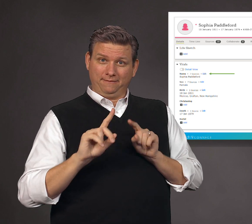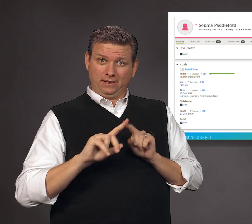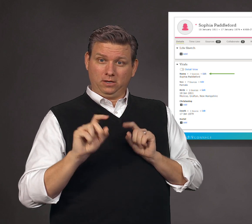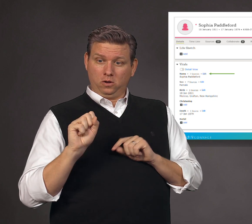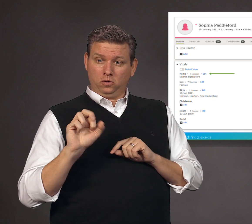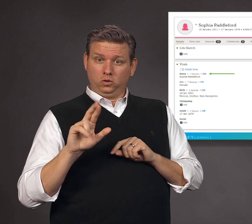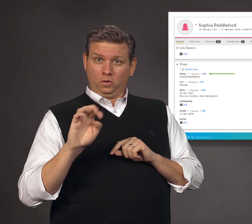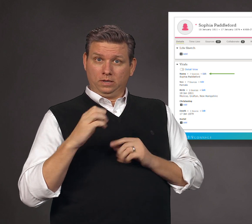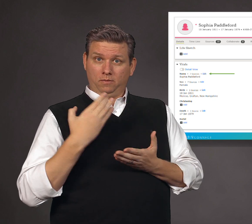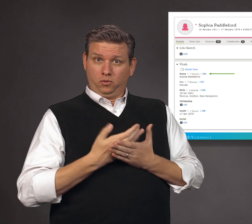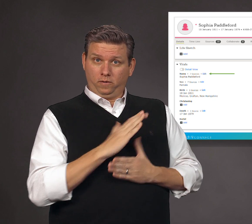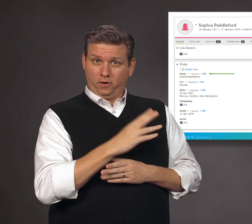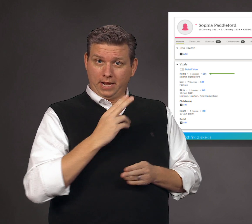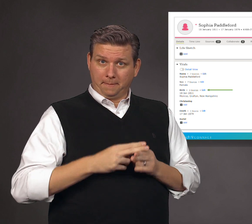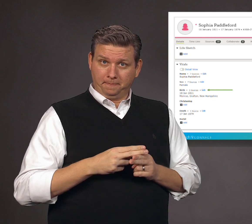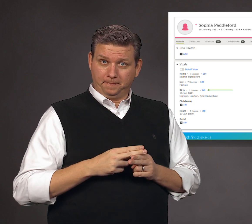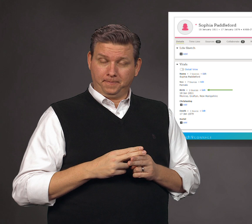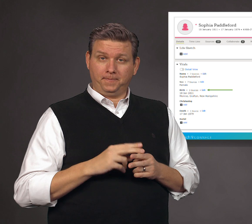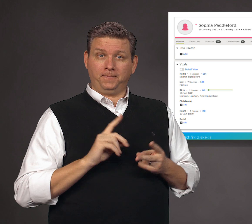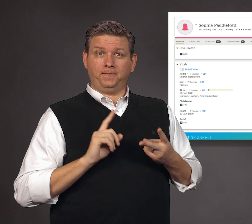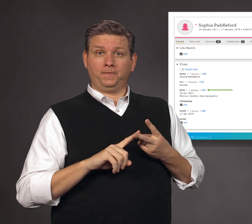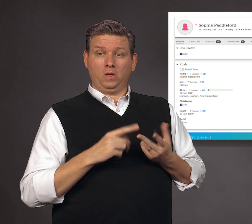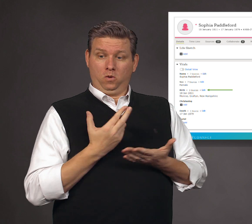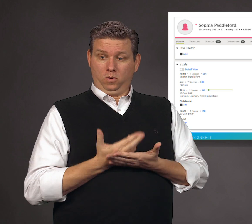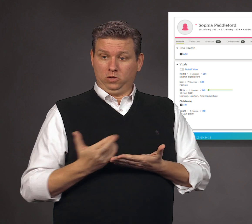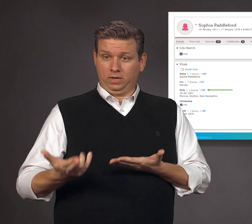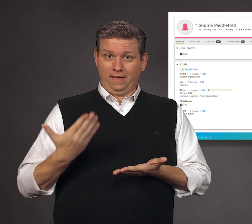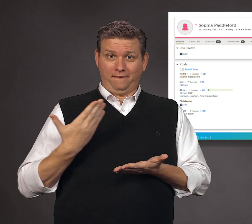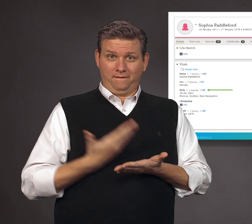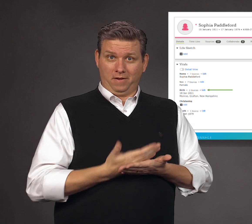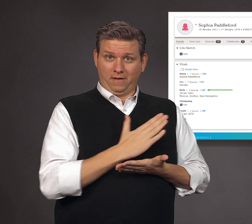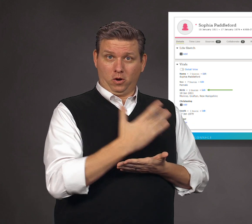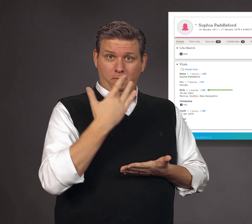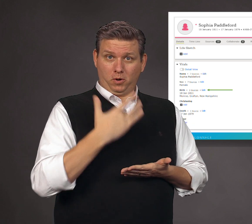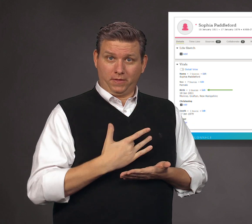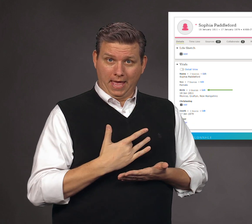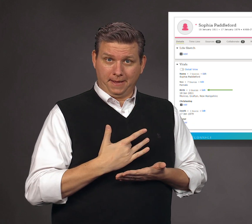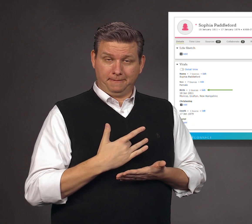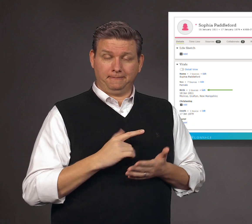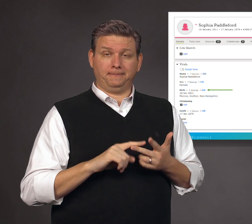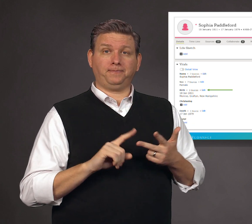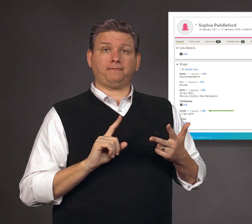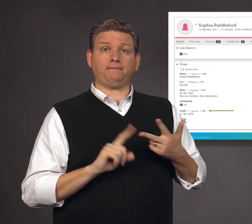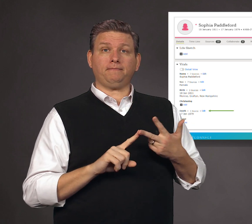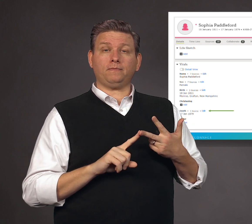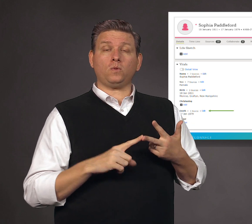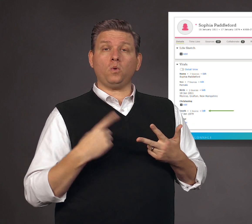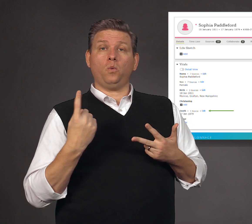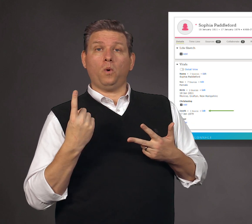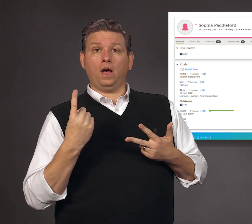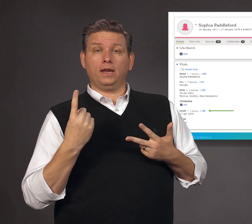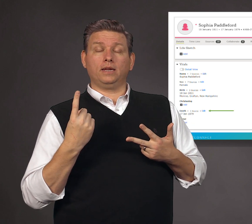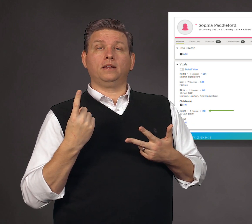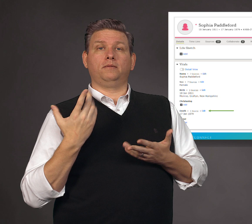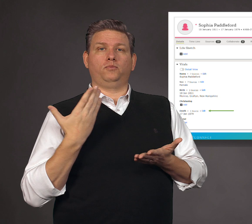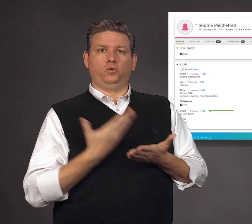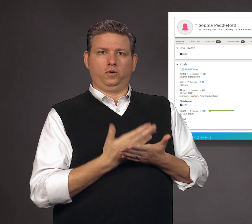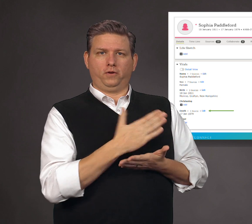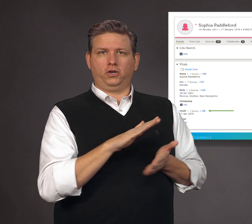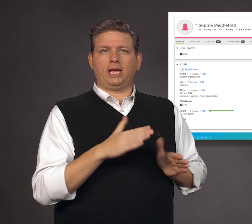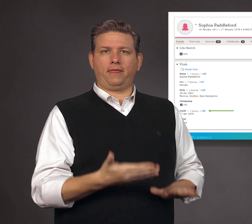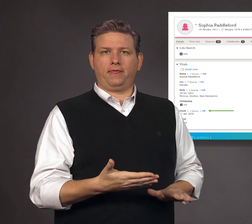name, 3 sources that verify her birth date, and 1 source that verifies her death.